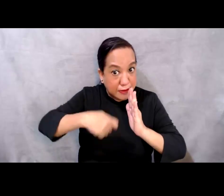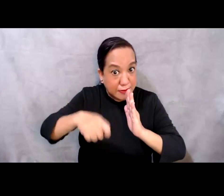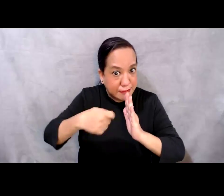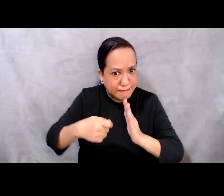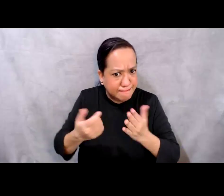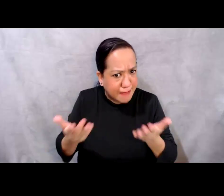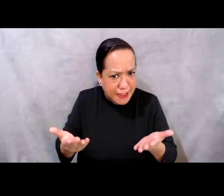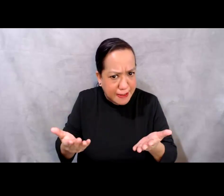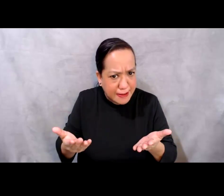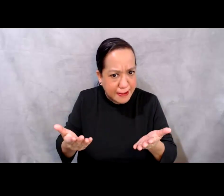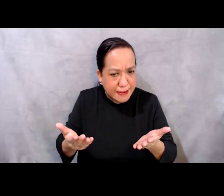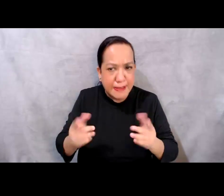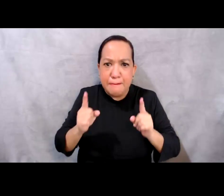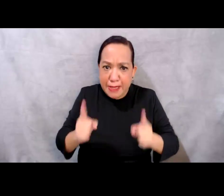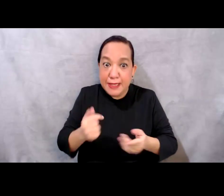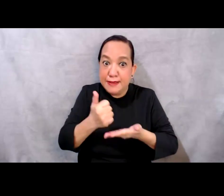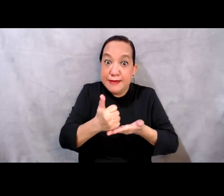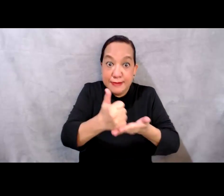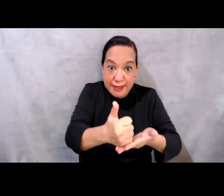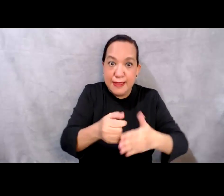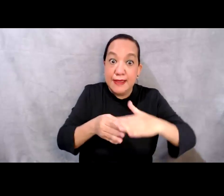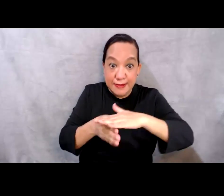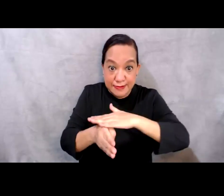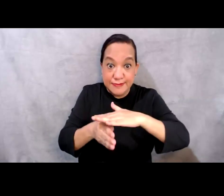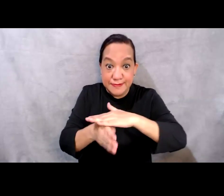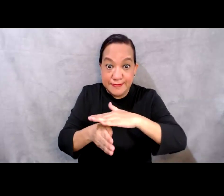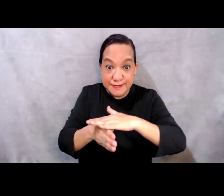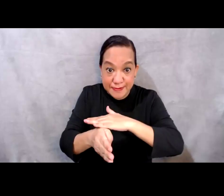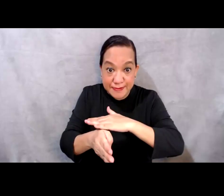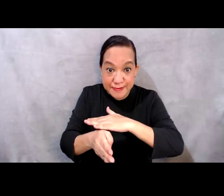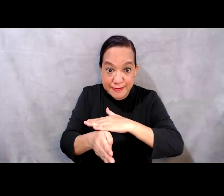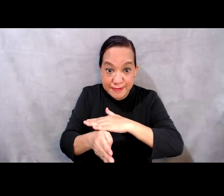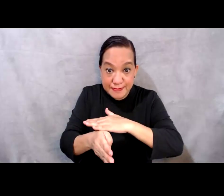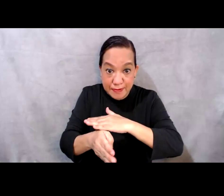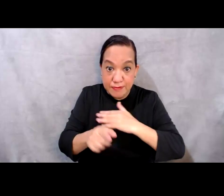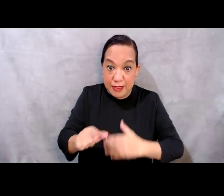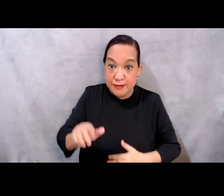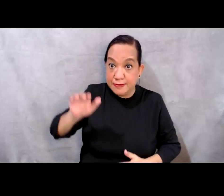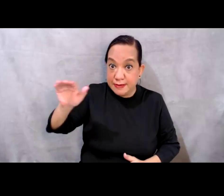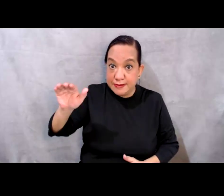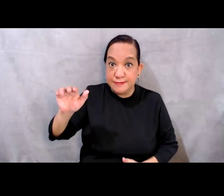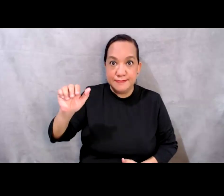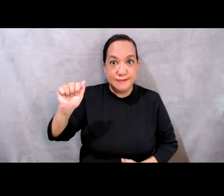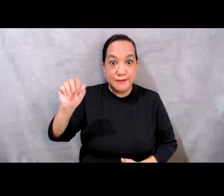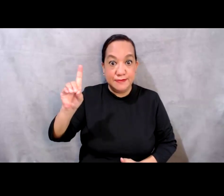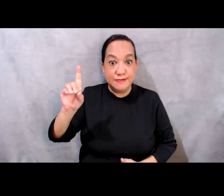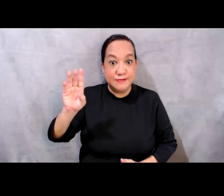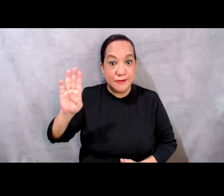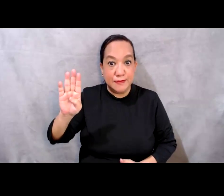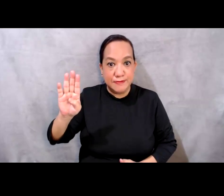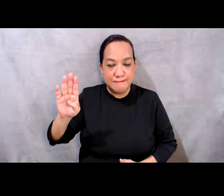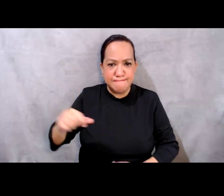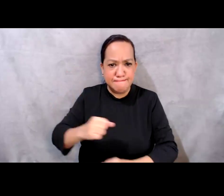Our call to the ADB. The first one is on safeguards, not necessarily for this project, but other